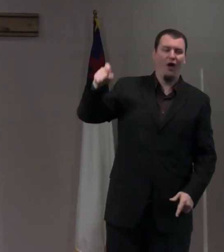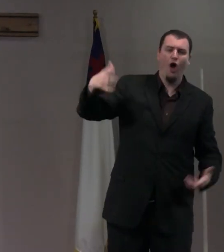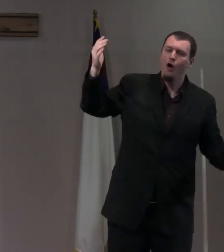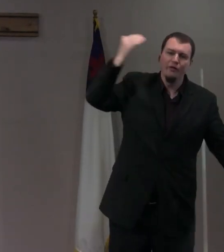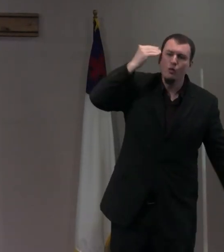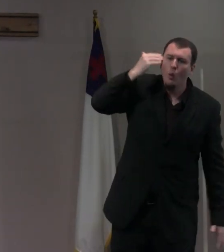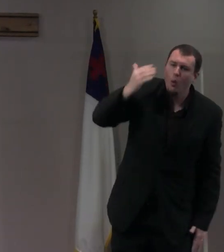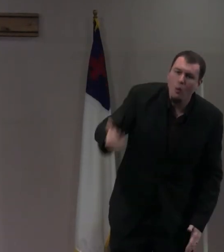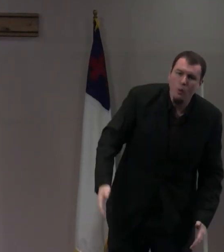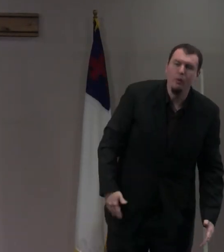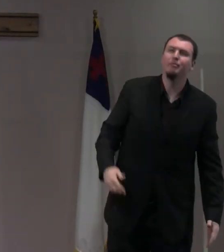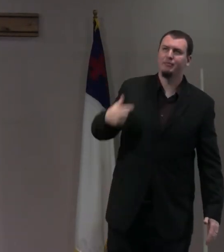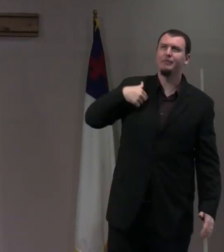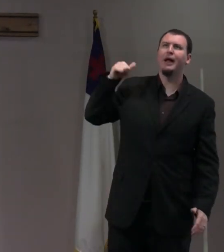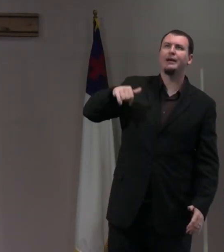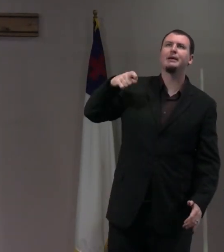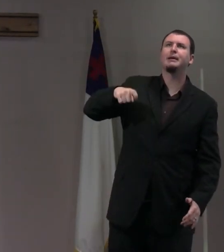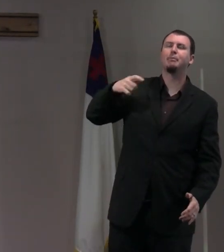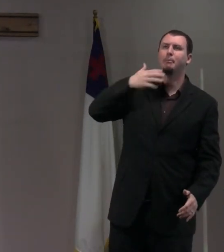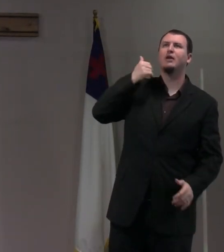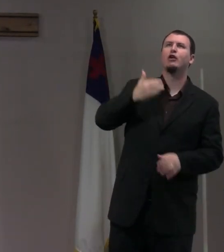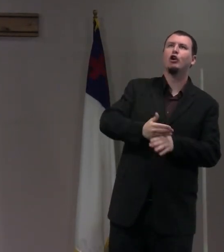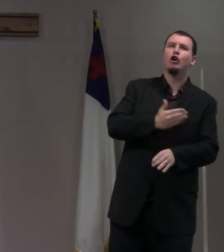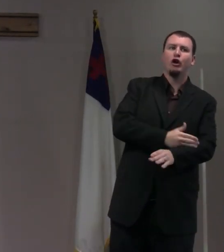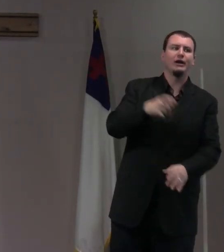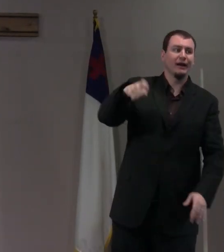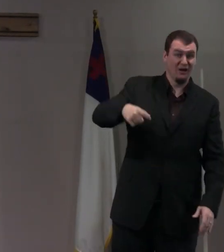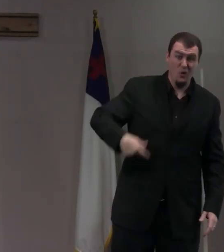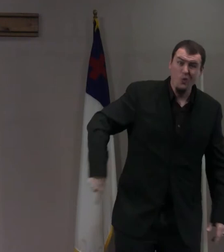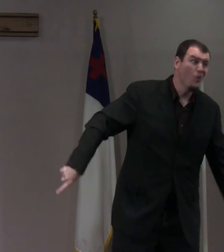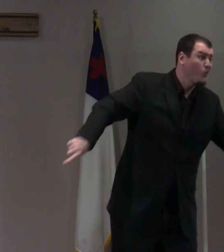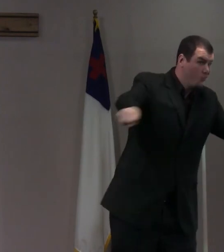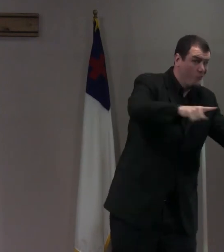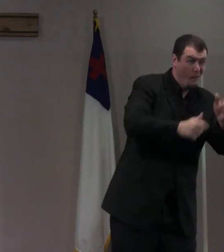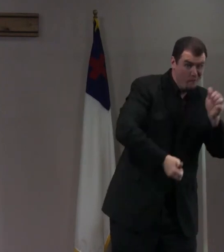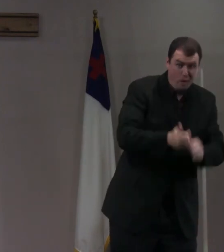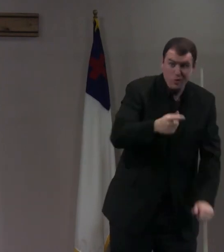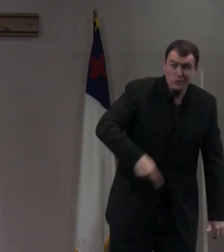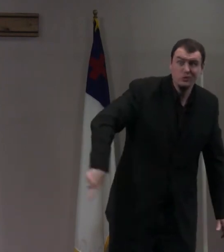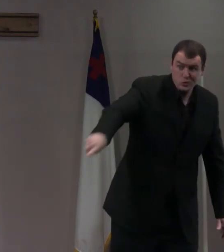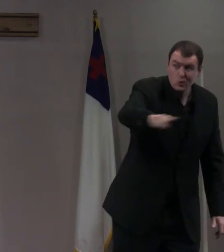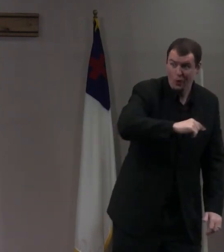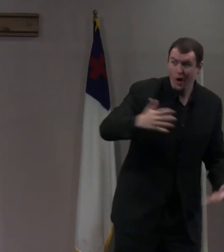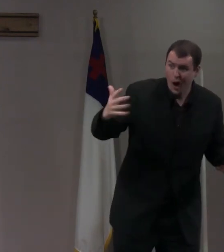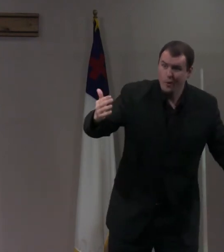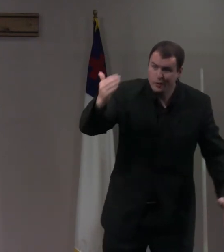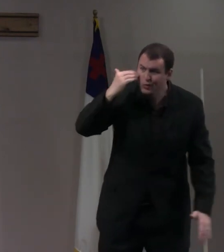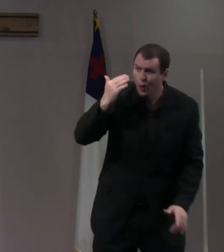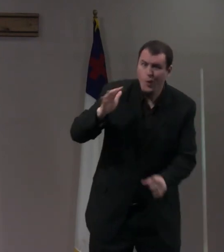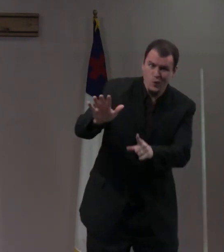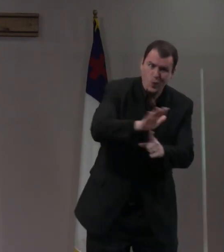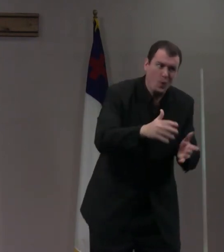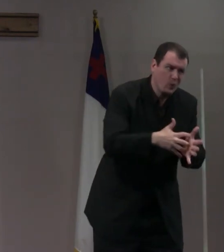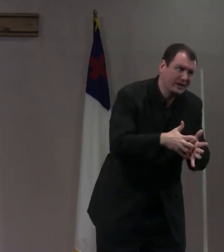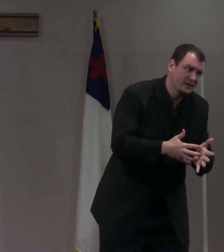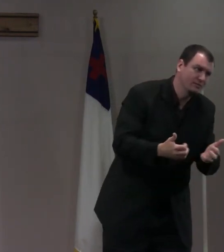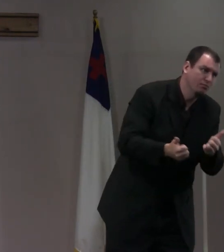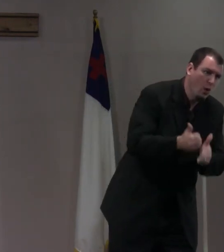knew what they needed to work on. They knew that they needed to improve, and most of them already knew what